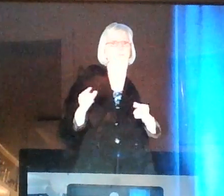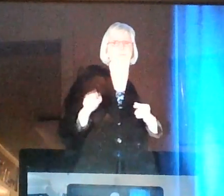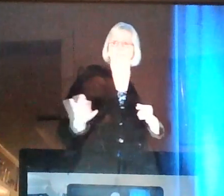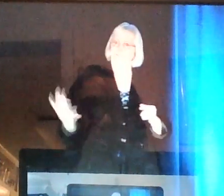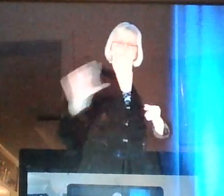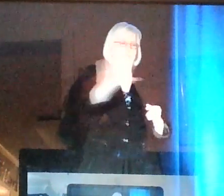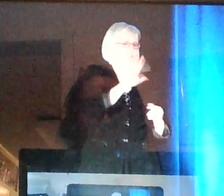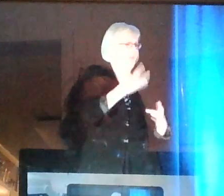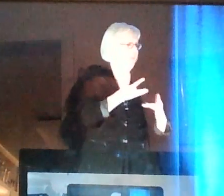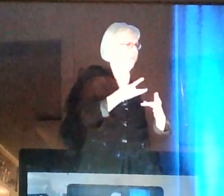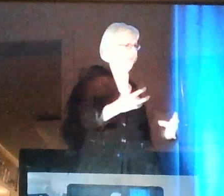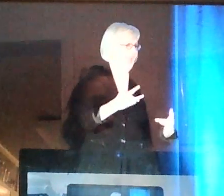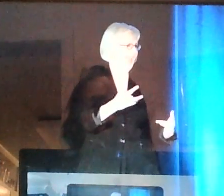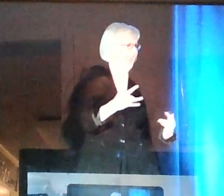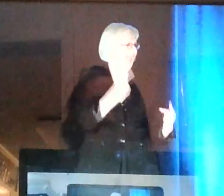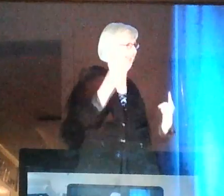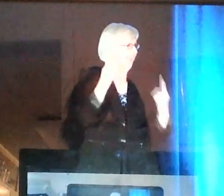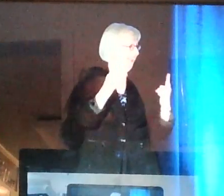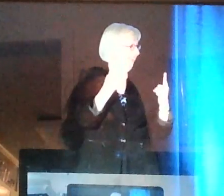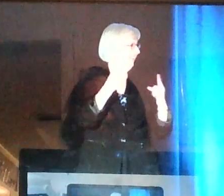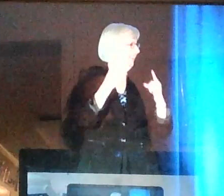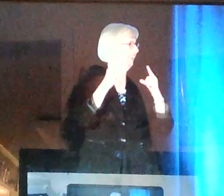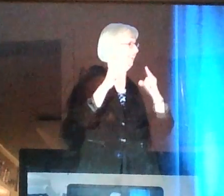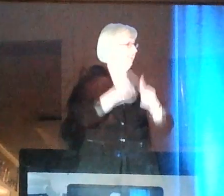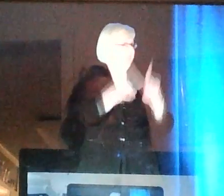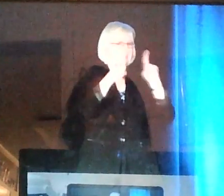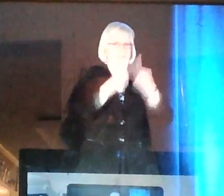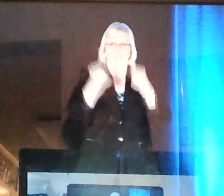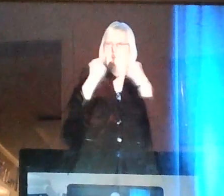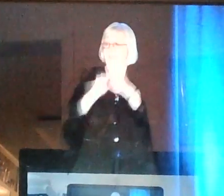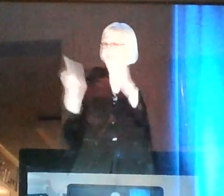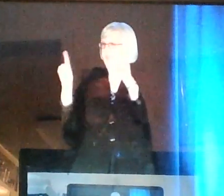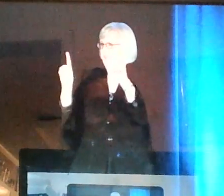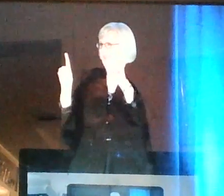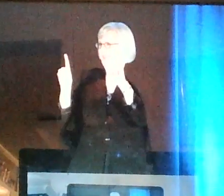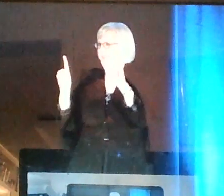that thinking process. And your tendencies, everybody is different.